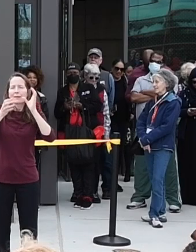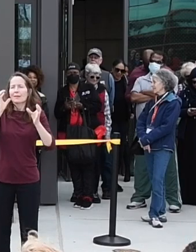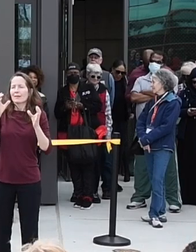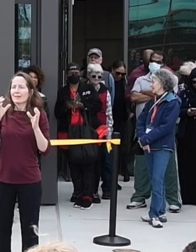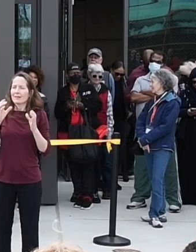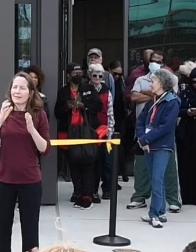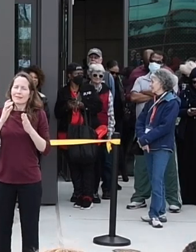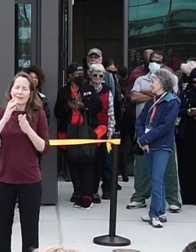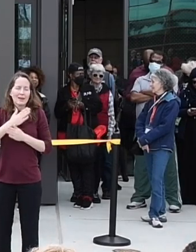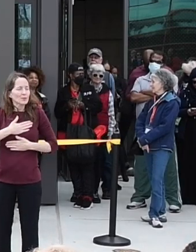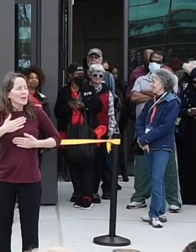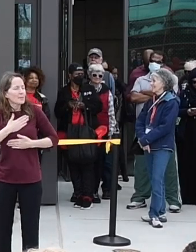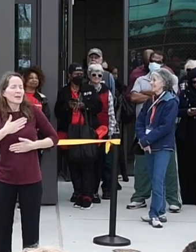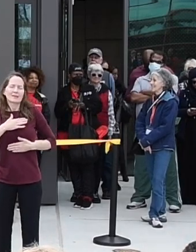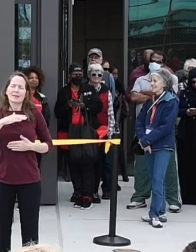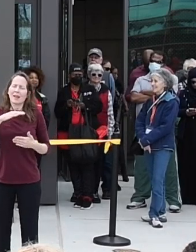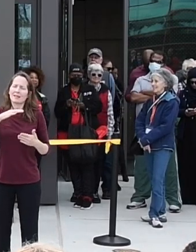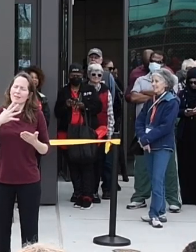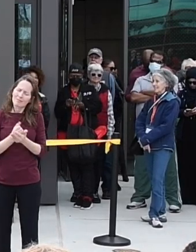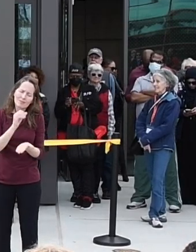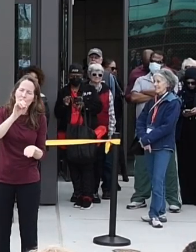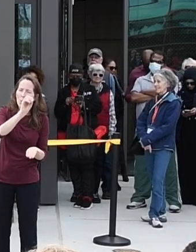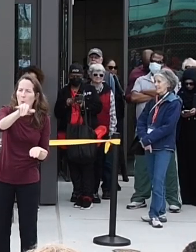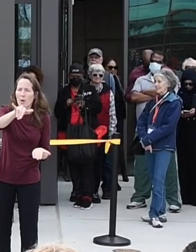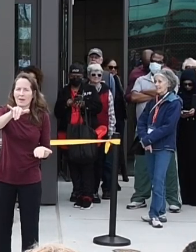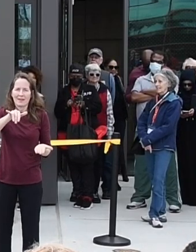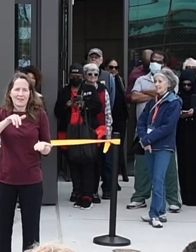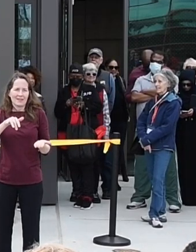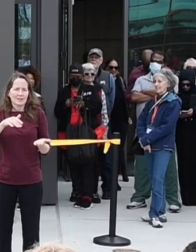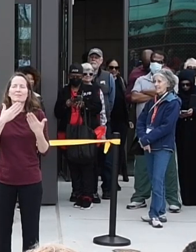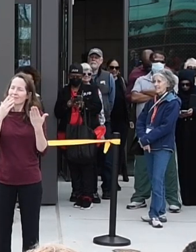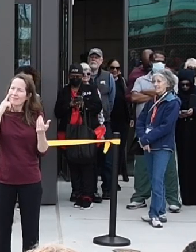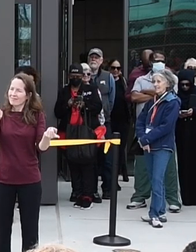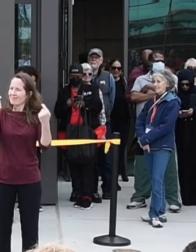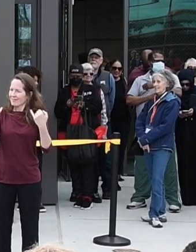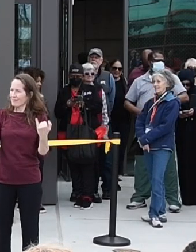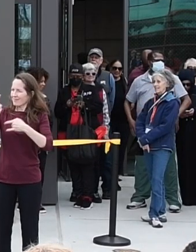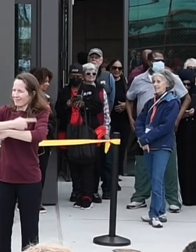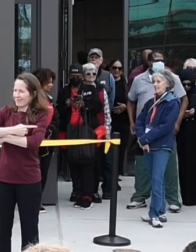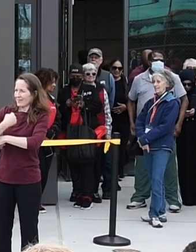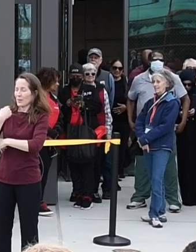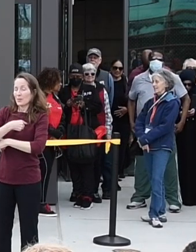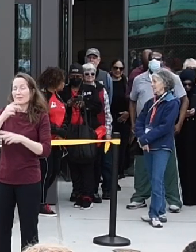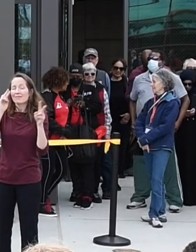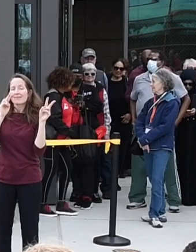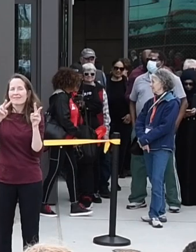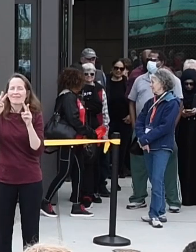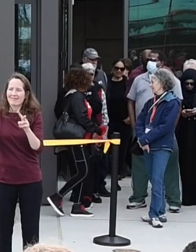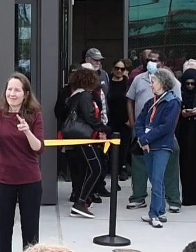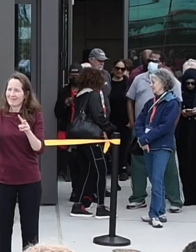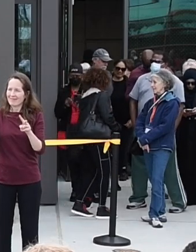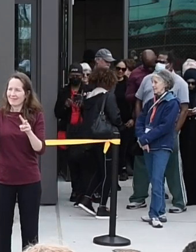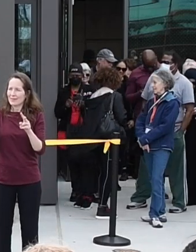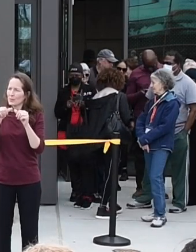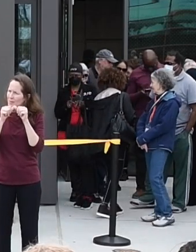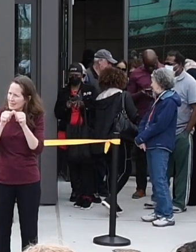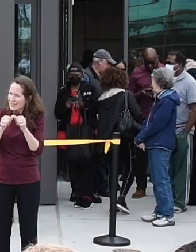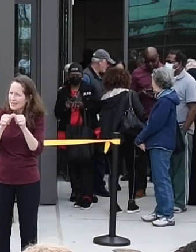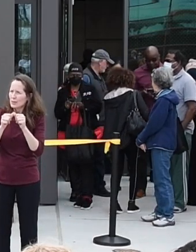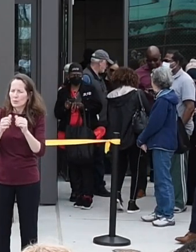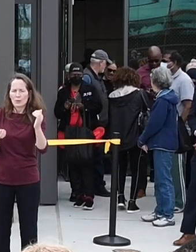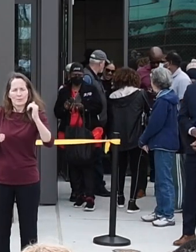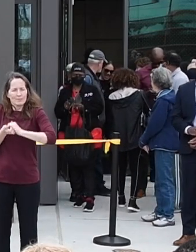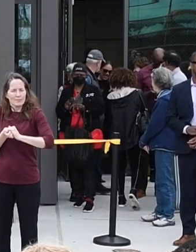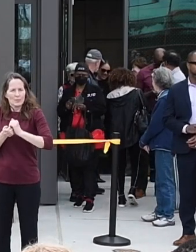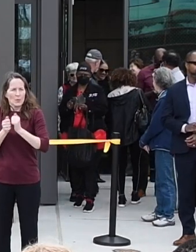entertaining, and the joy. So thank you for being here today, and we look forward to continuing to partner